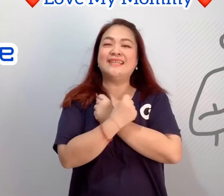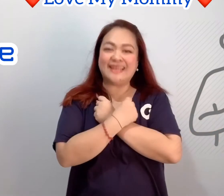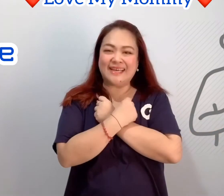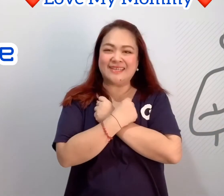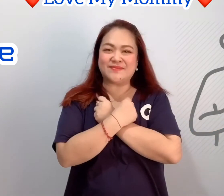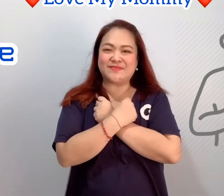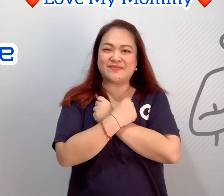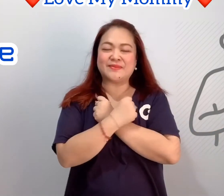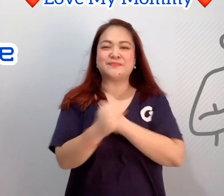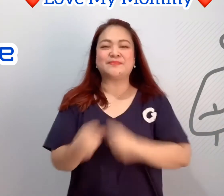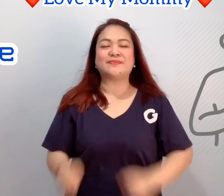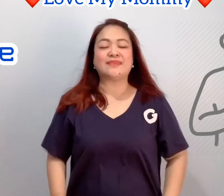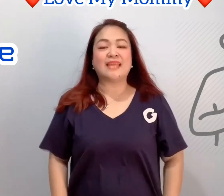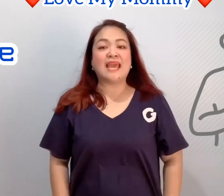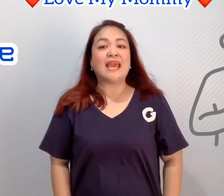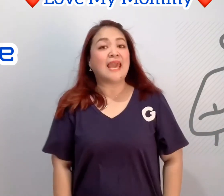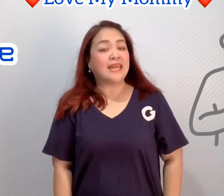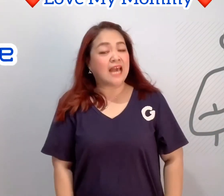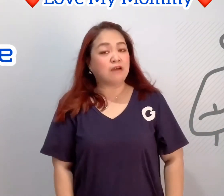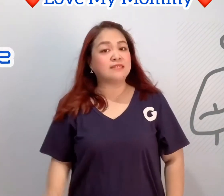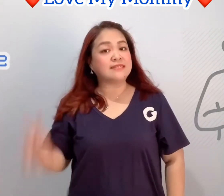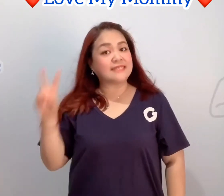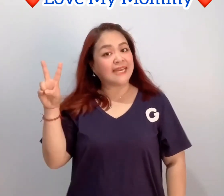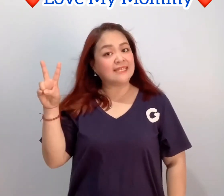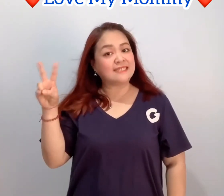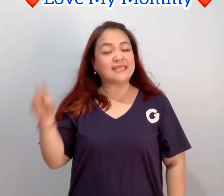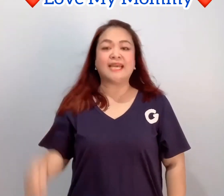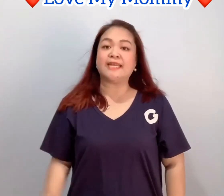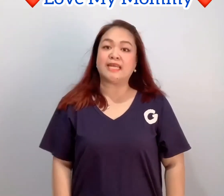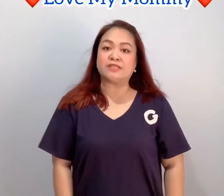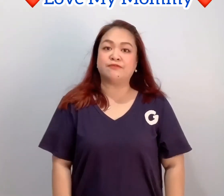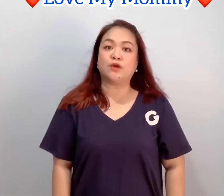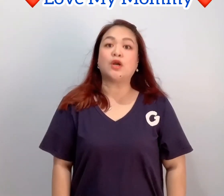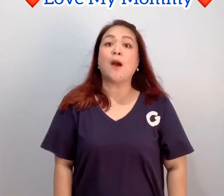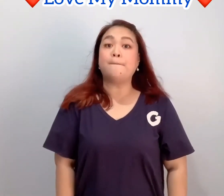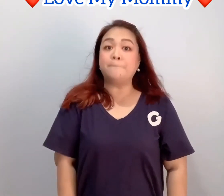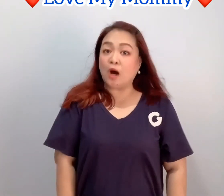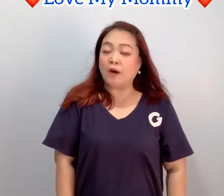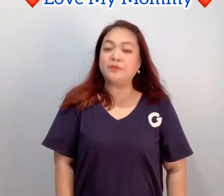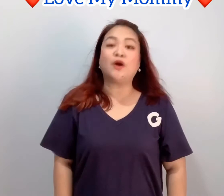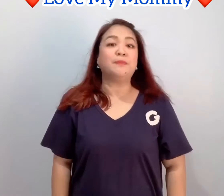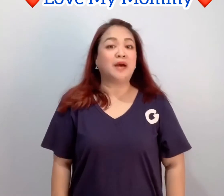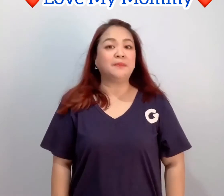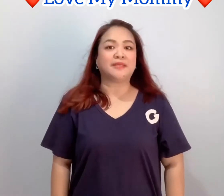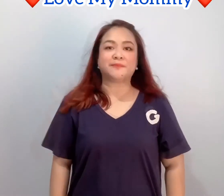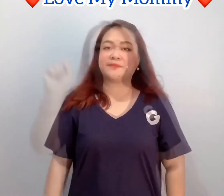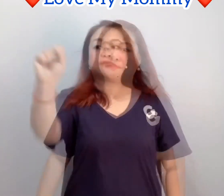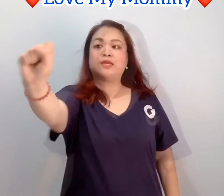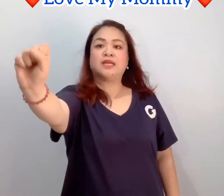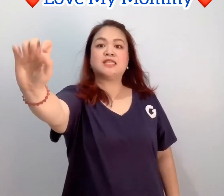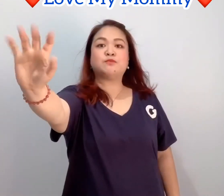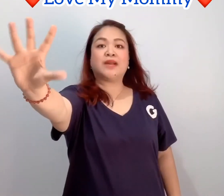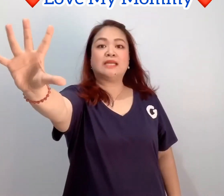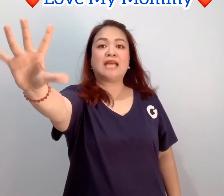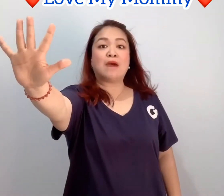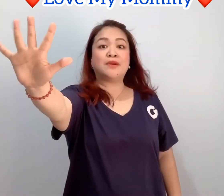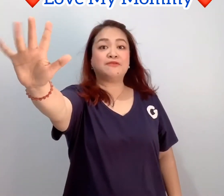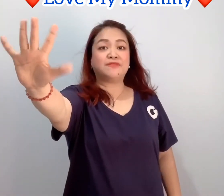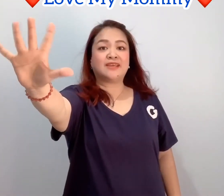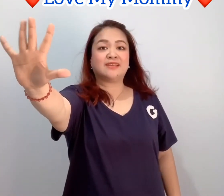Love. And our second sign is for mom or mommy. First, we're gonna spread up our fingers